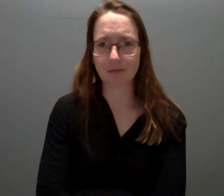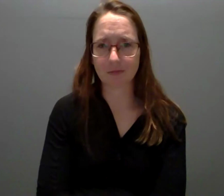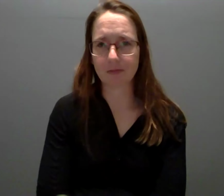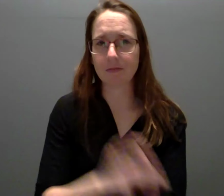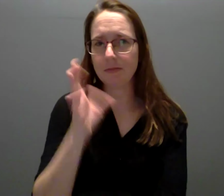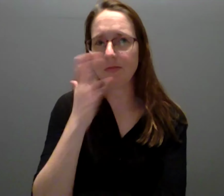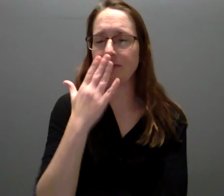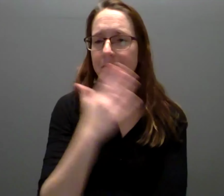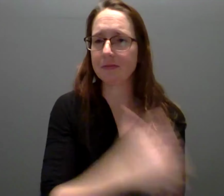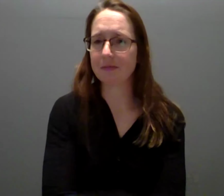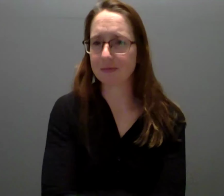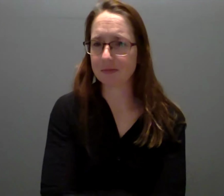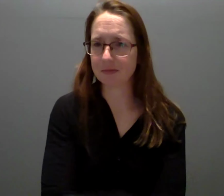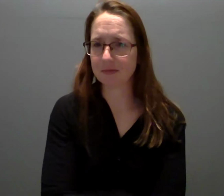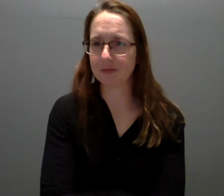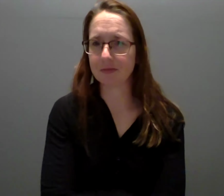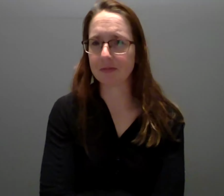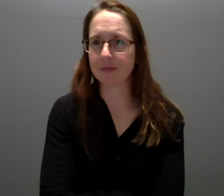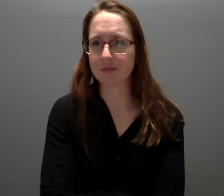thank you.